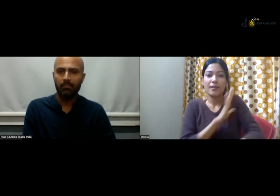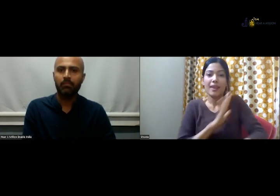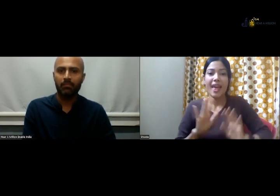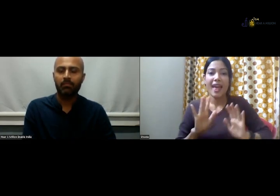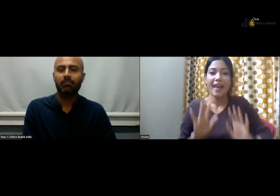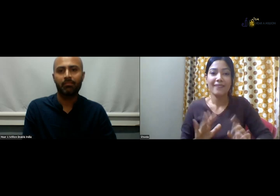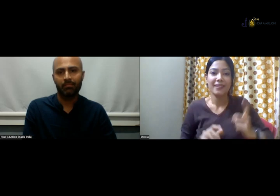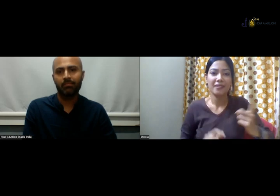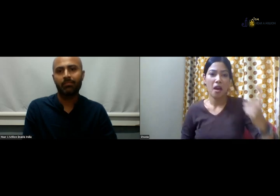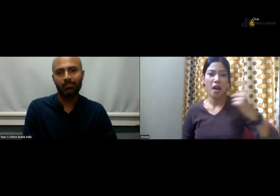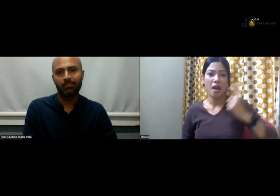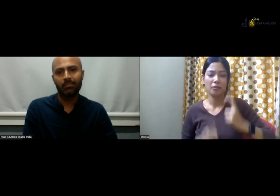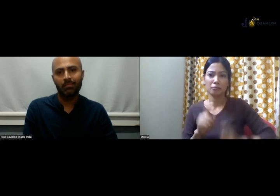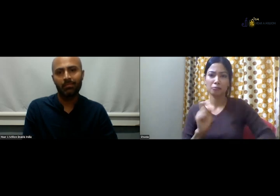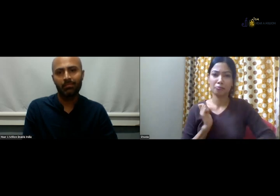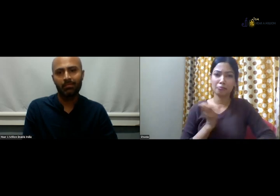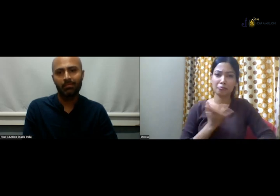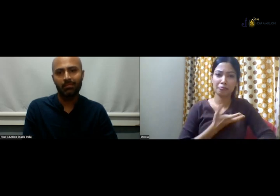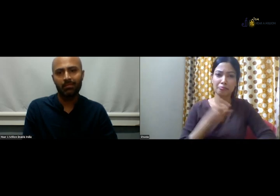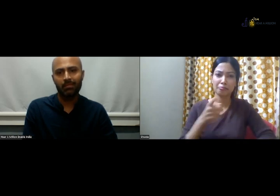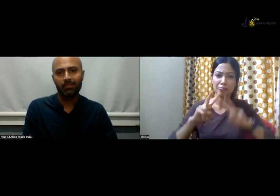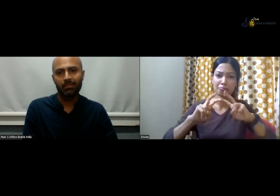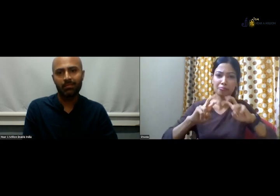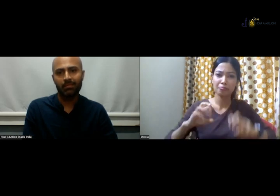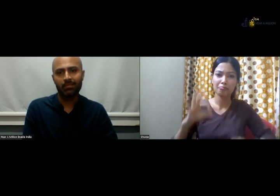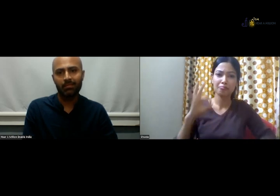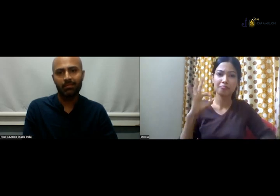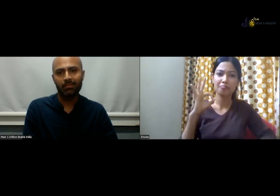whatever she said, it was very inspiring all the time.